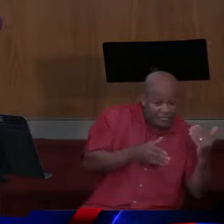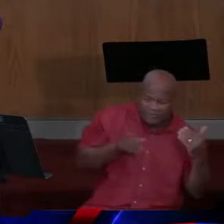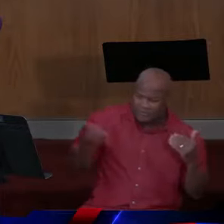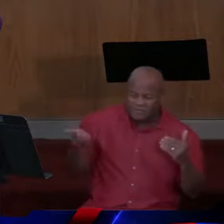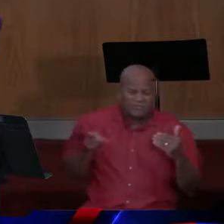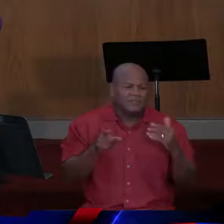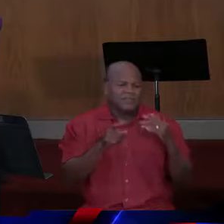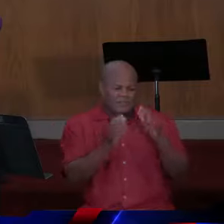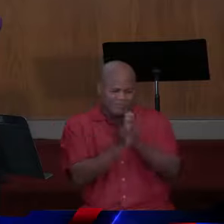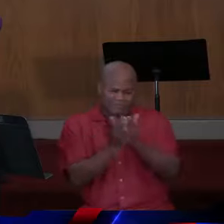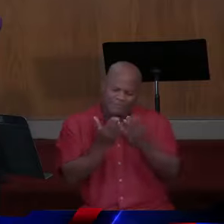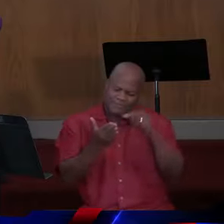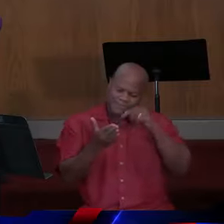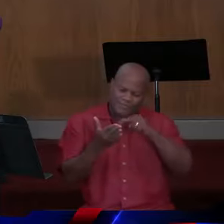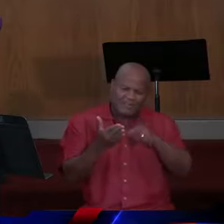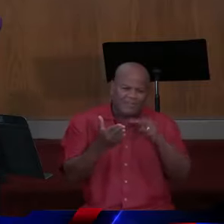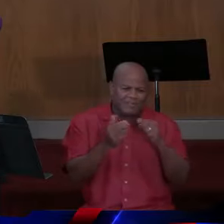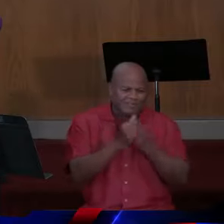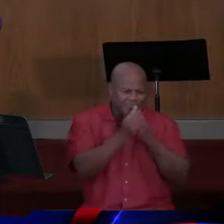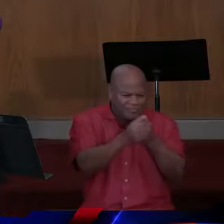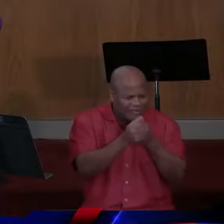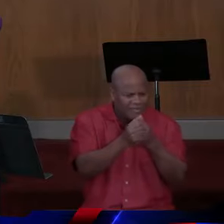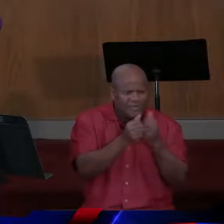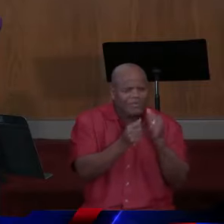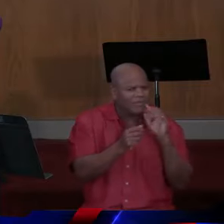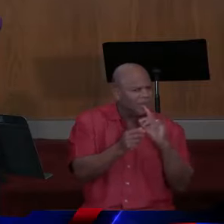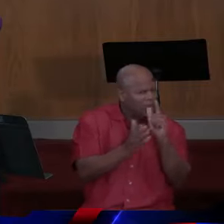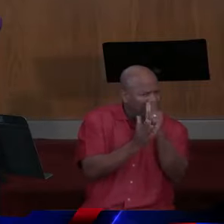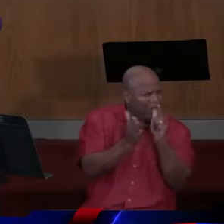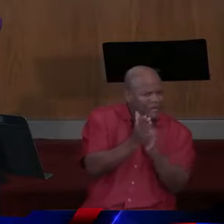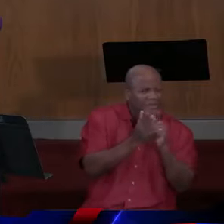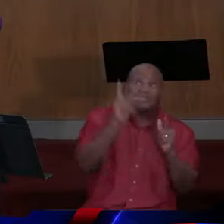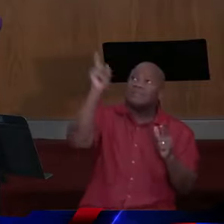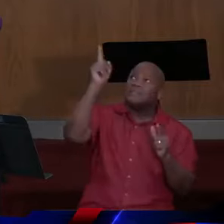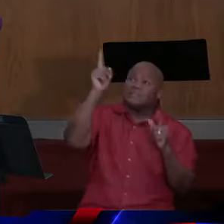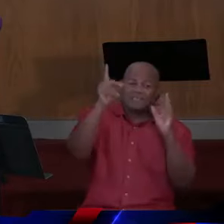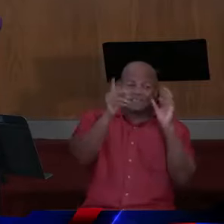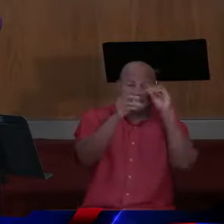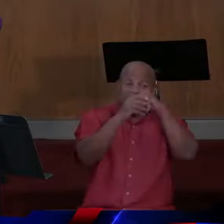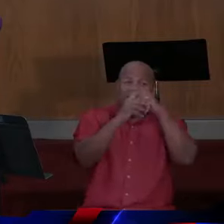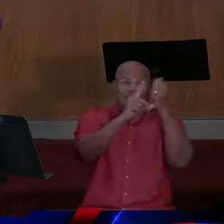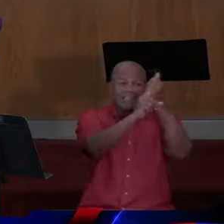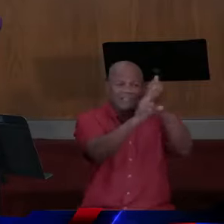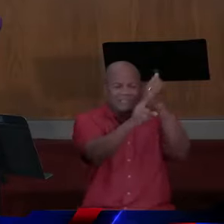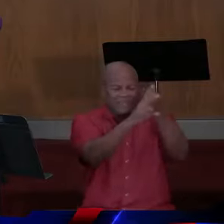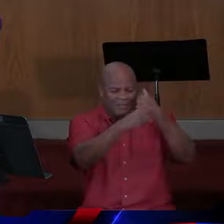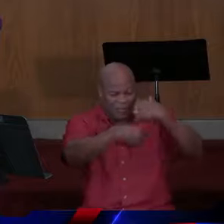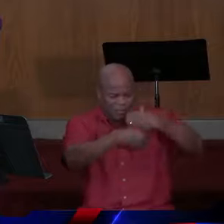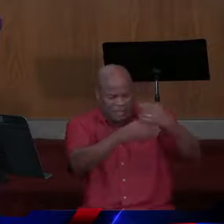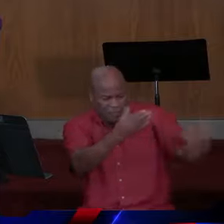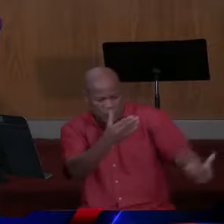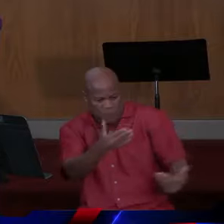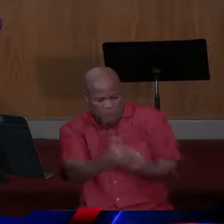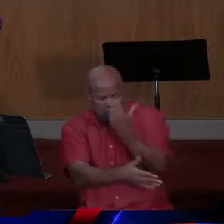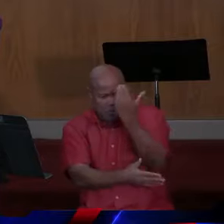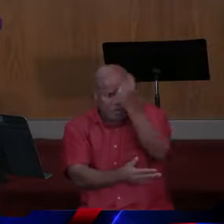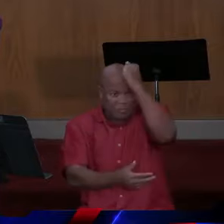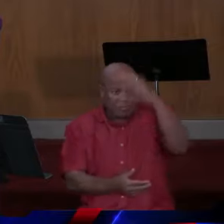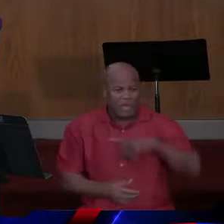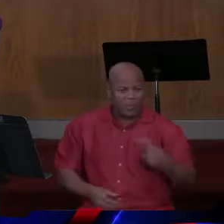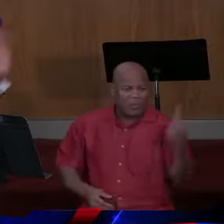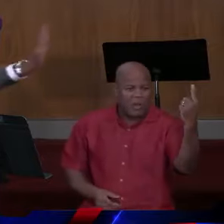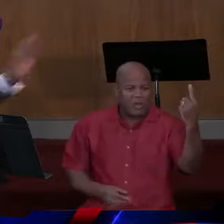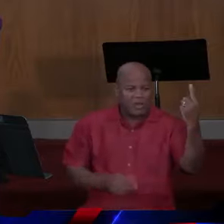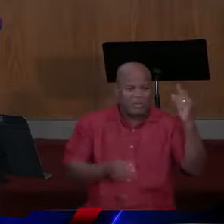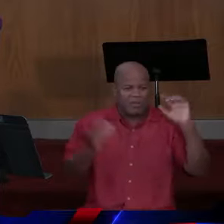law of the commandments expressed in the ordinances, that he might, watch this, create in himself one new man in the place of the two.